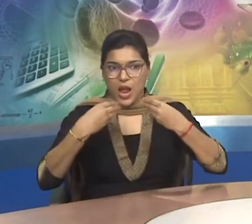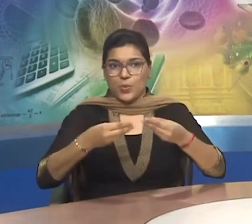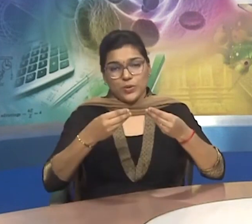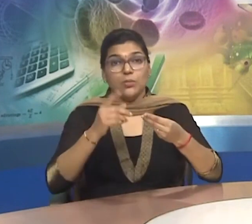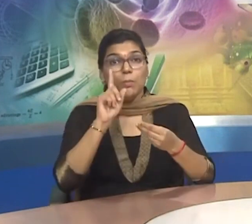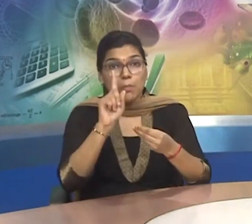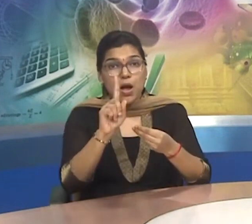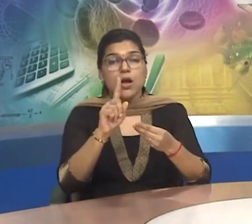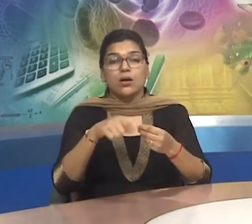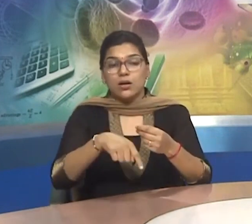And all these awards